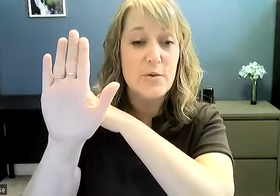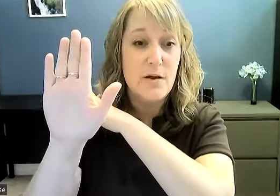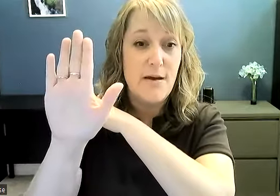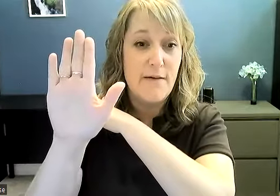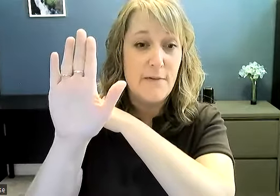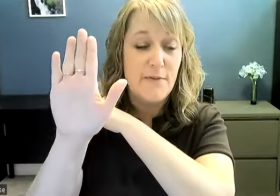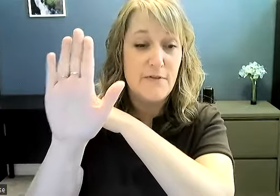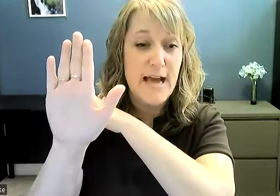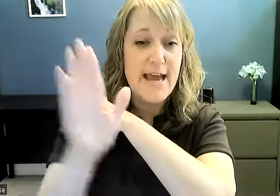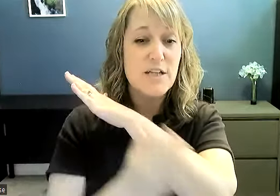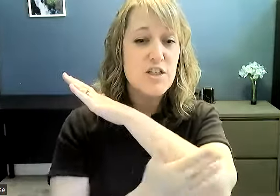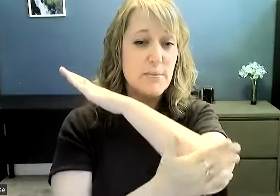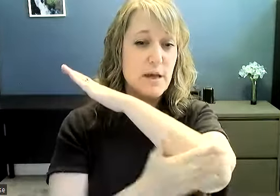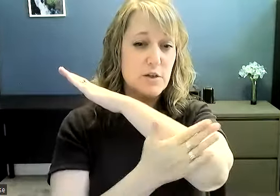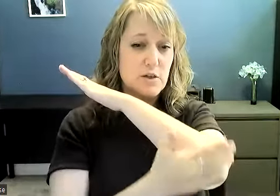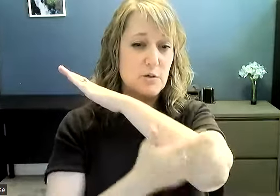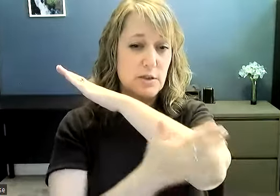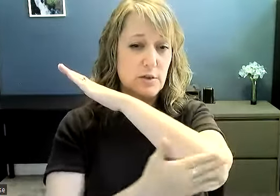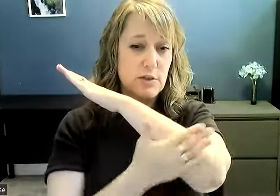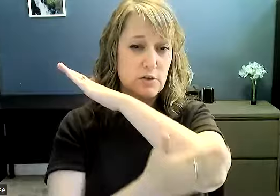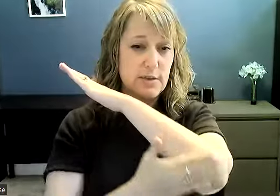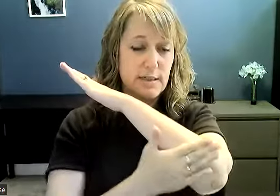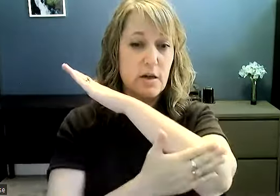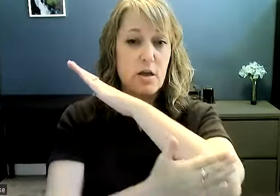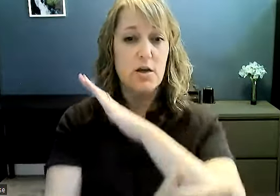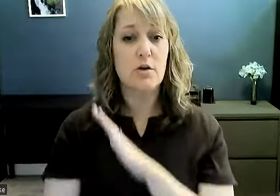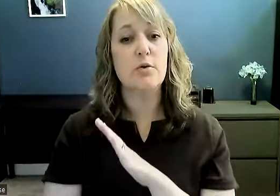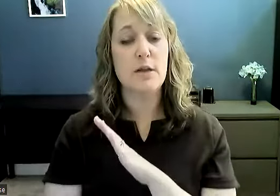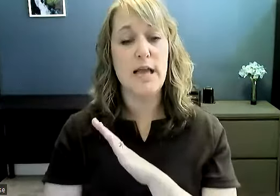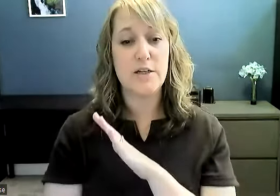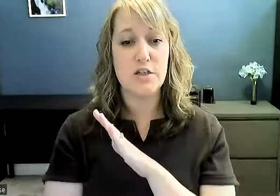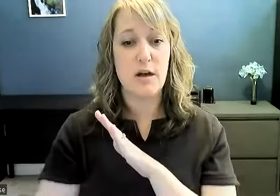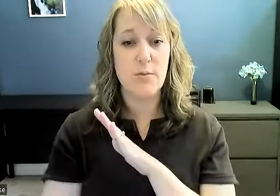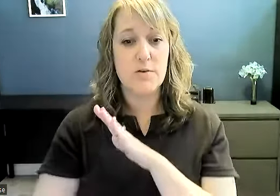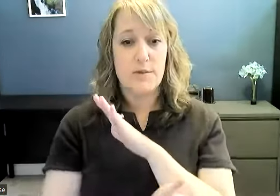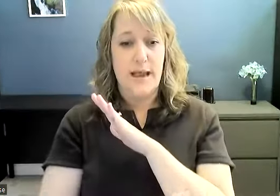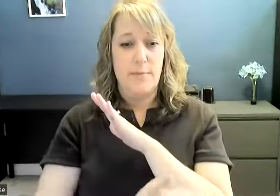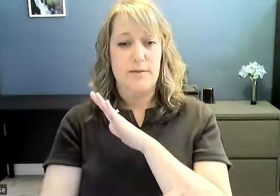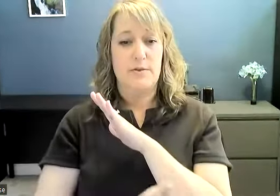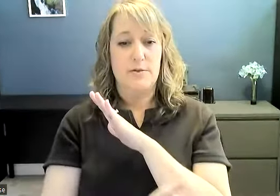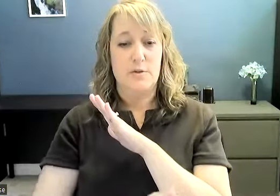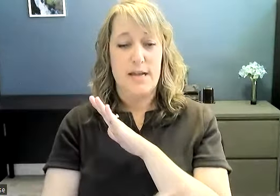want a flat hand shape, and you just do little circles here. You're going to relax your elbow so it happens around your